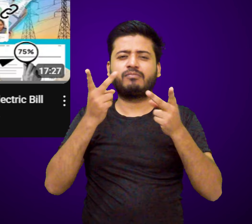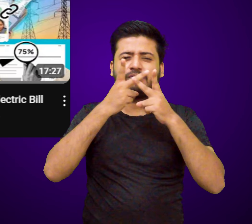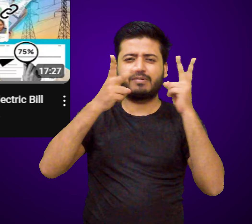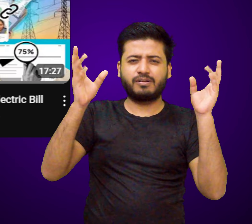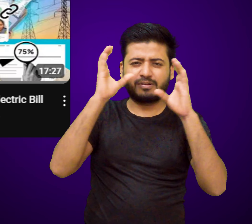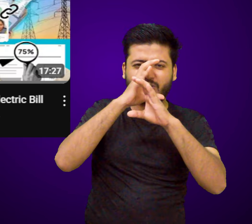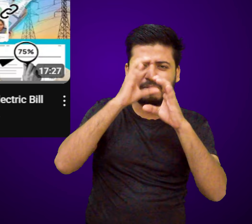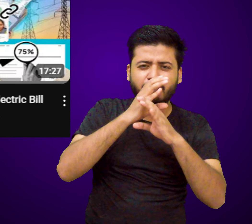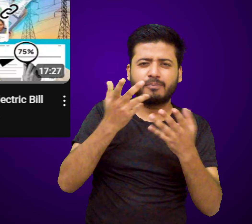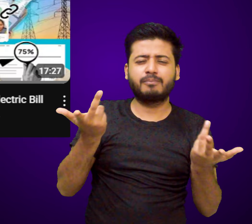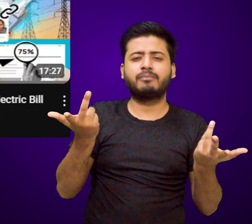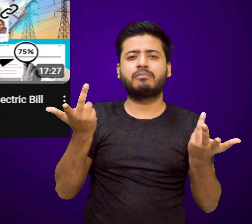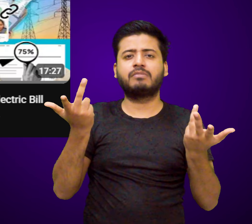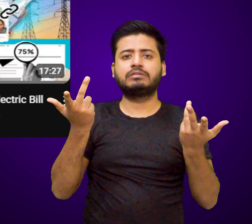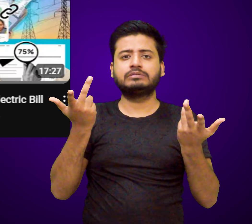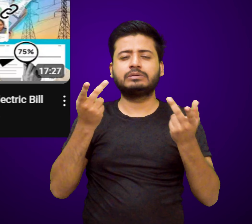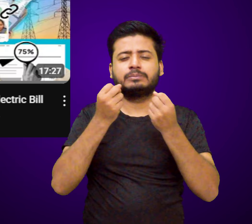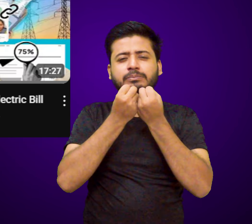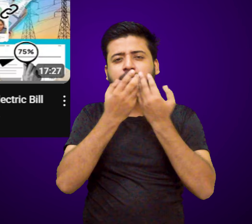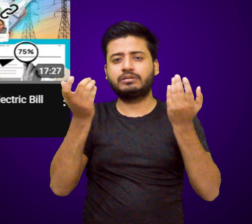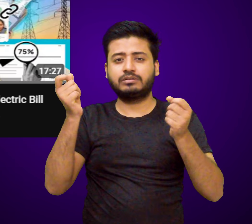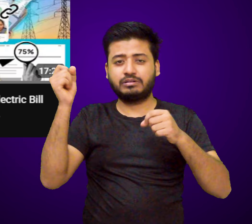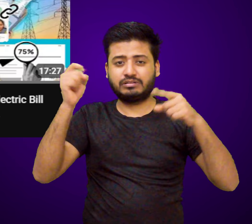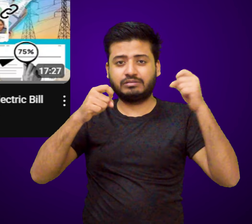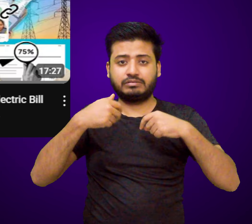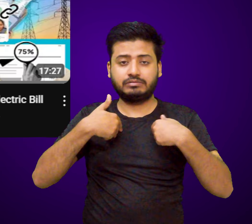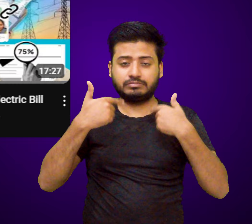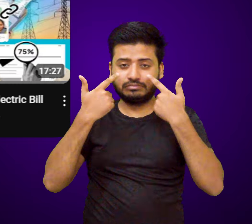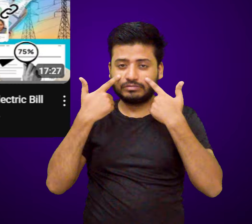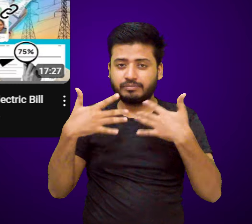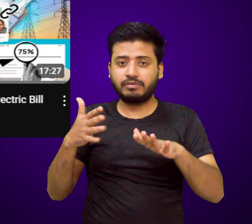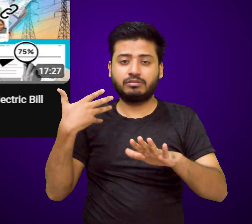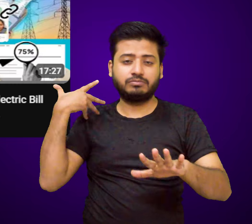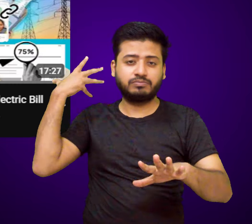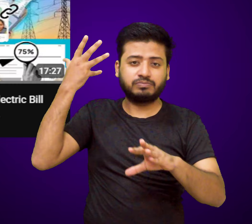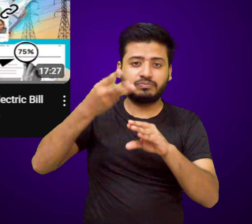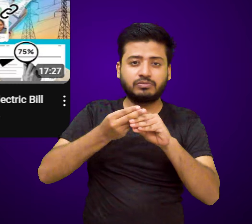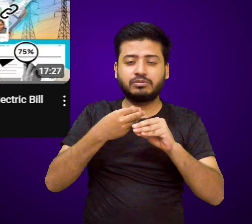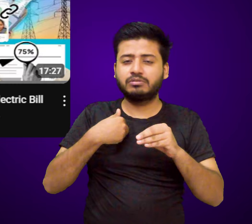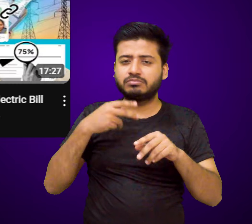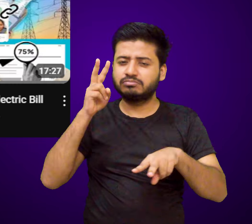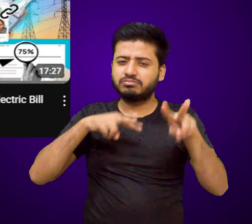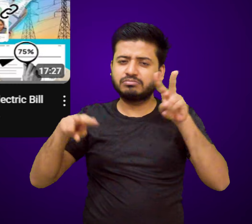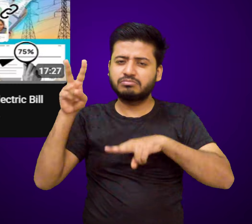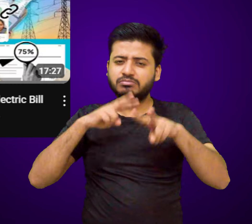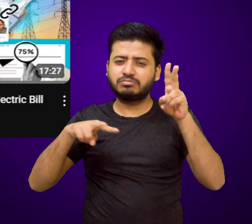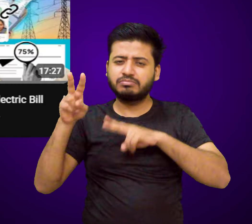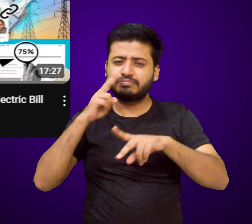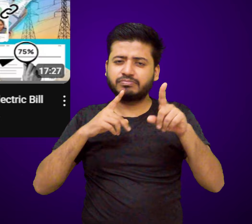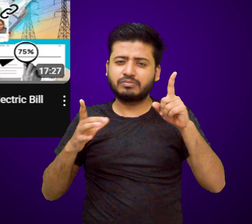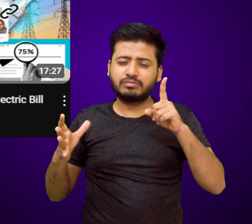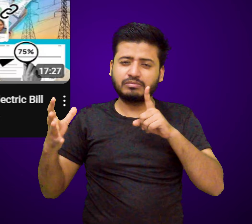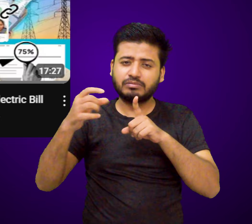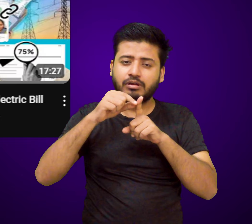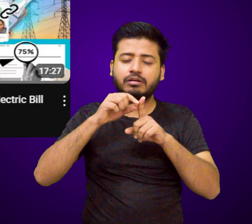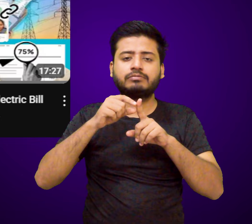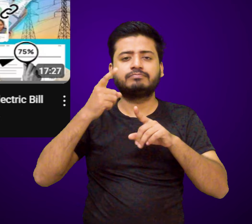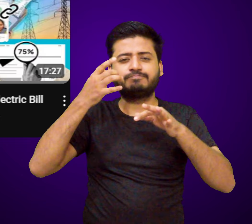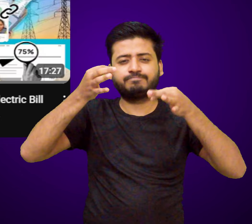provide financial relief. You may need to provide your disability certificate and other documents, like proof of income, to apply for